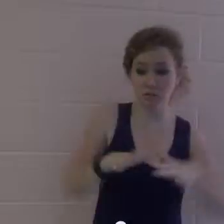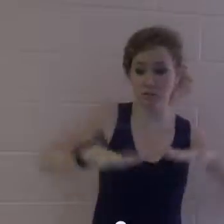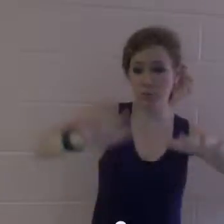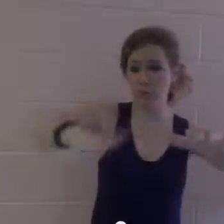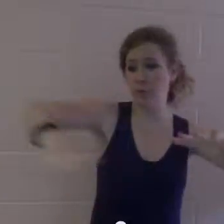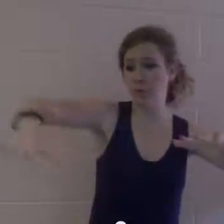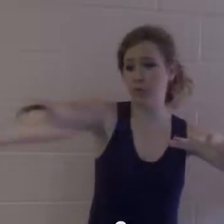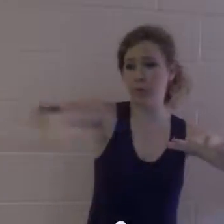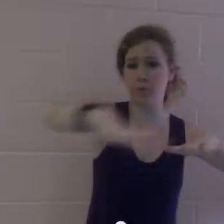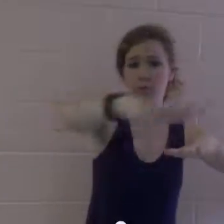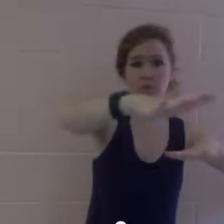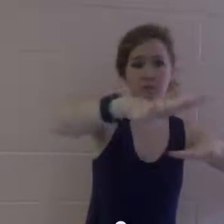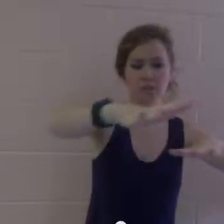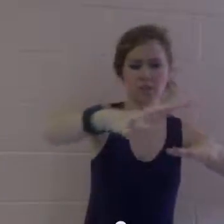but